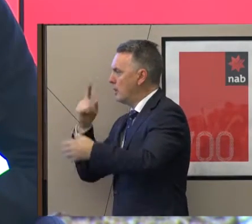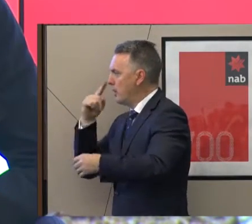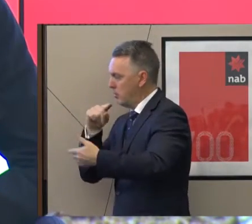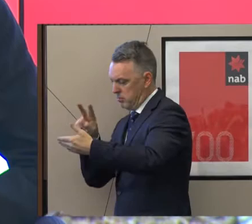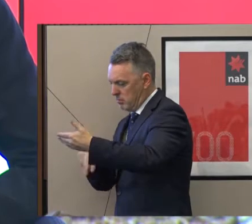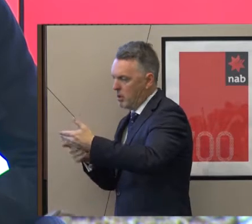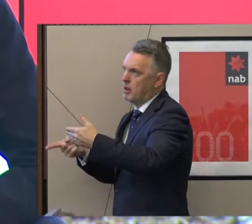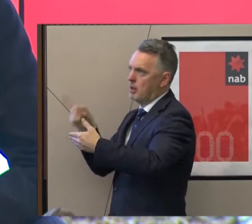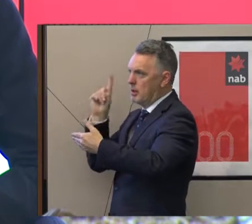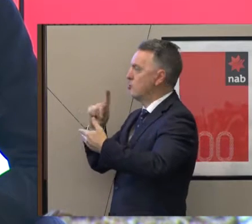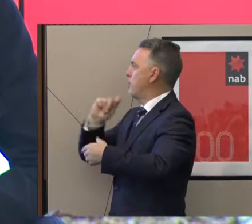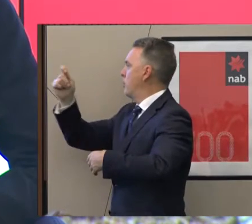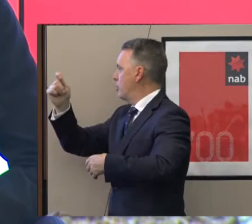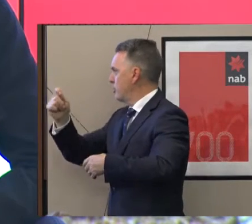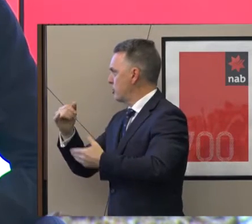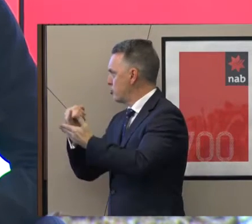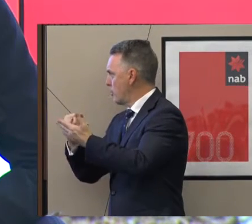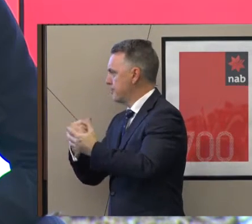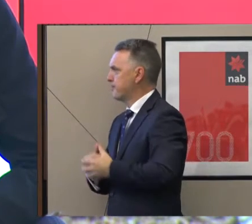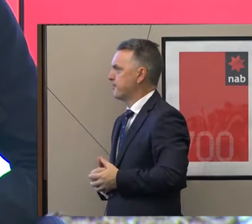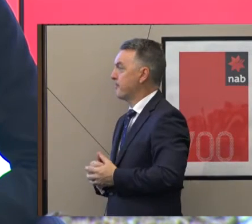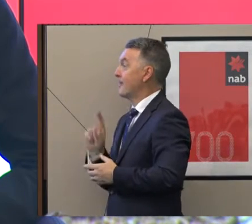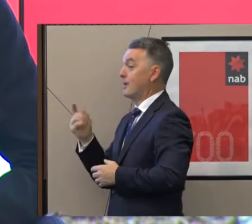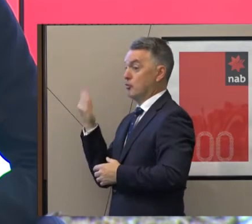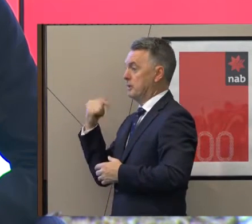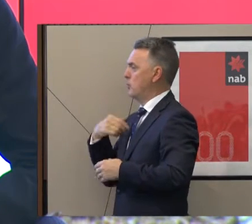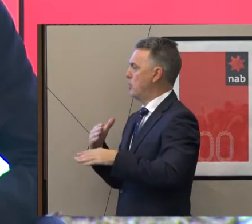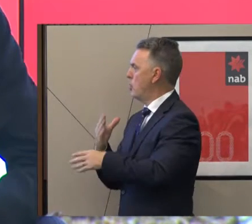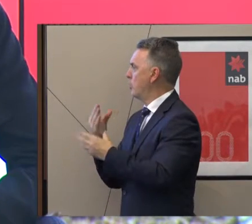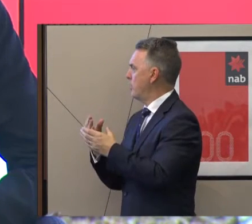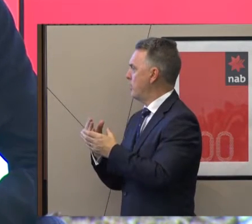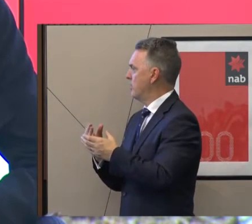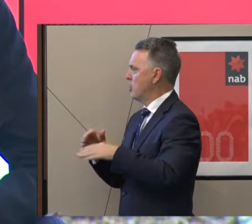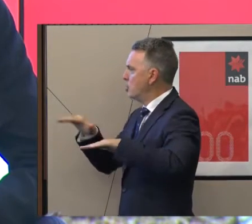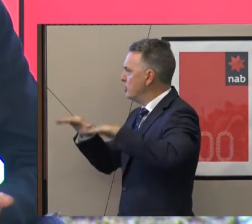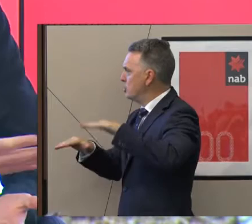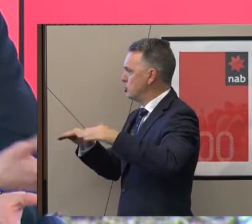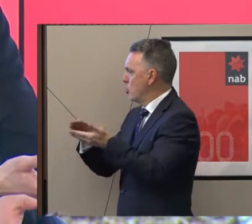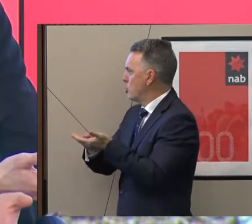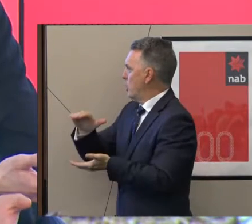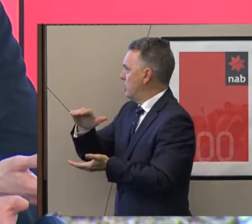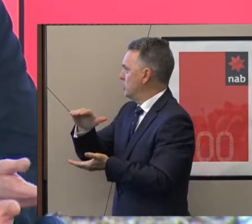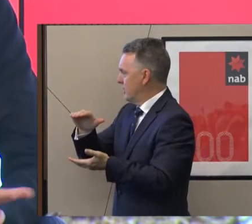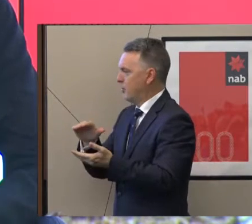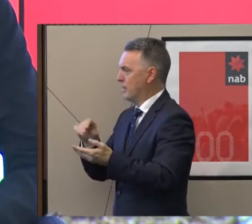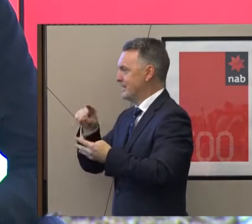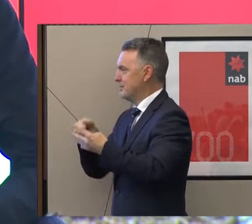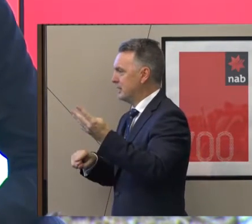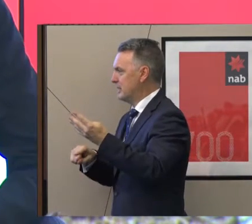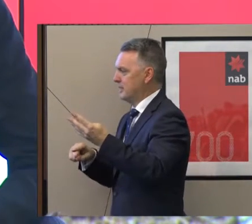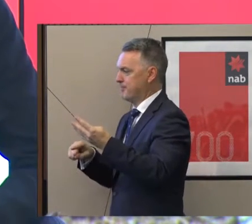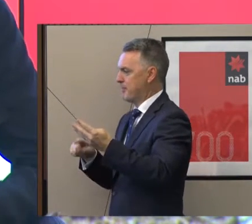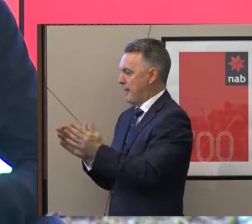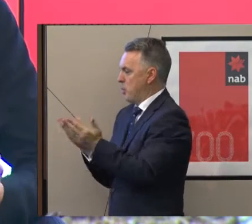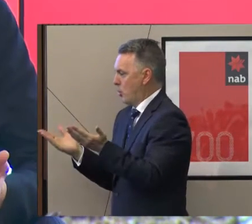also, interestingly and recently, working with the Judicial College on a disability bench book for judges, for